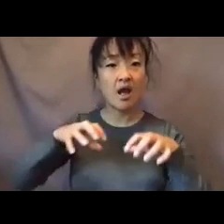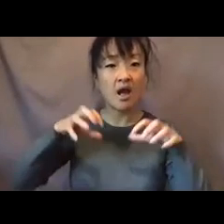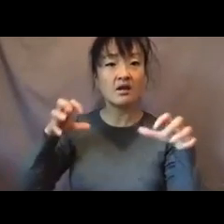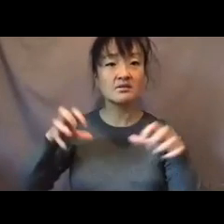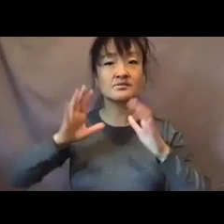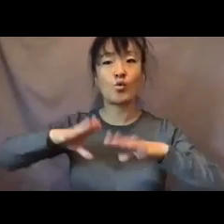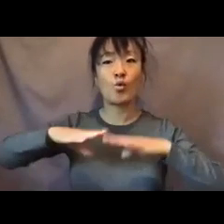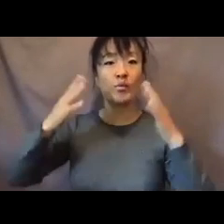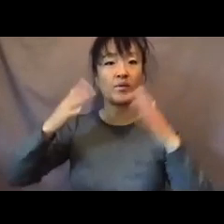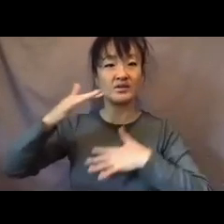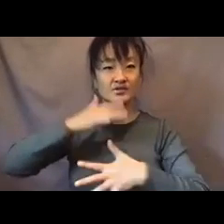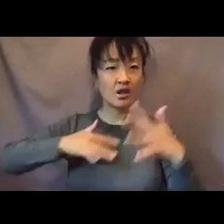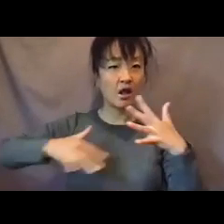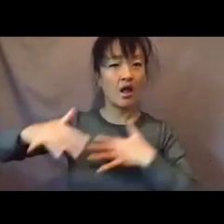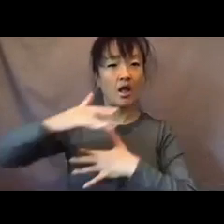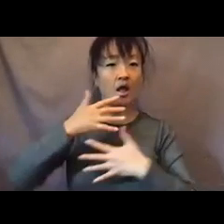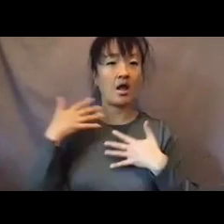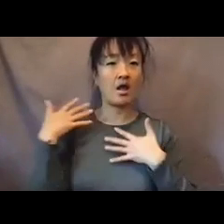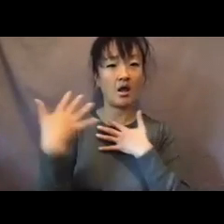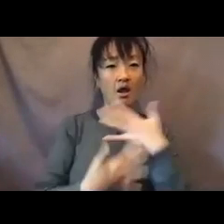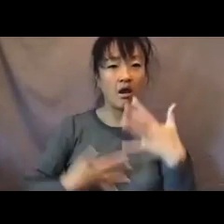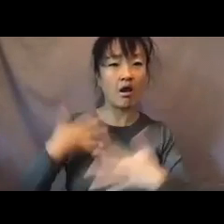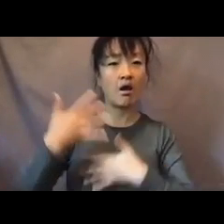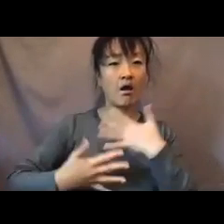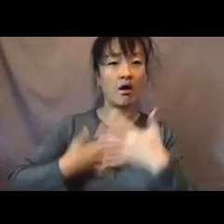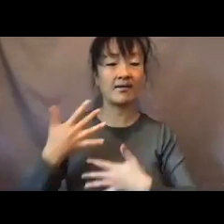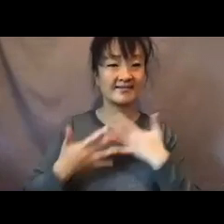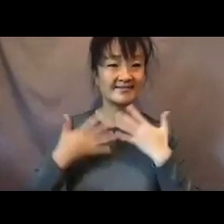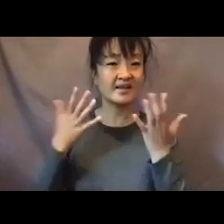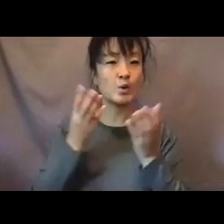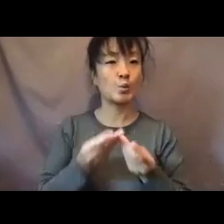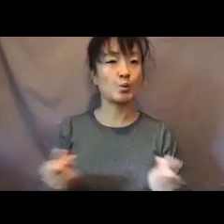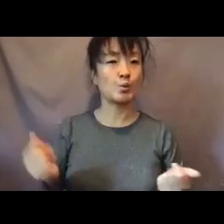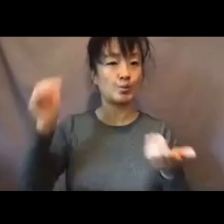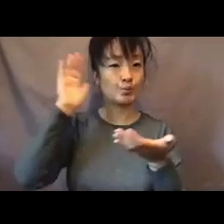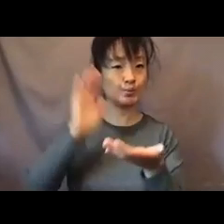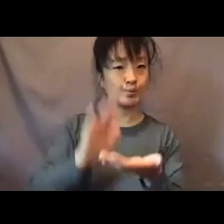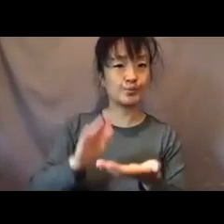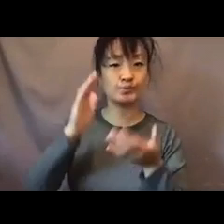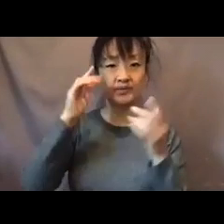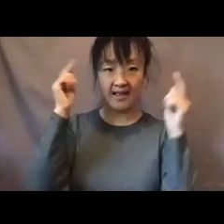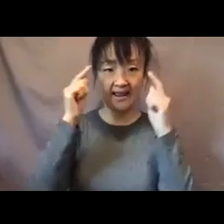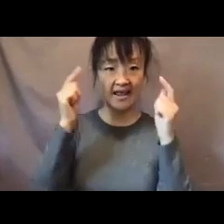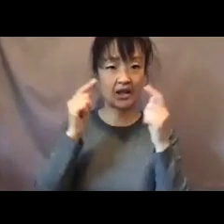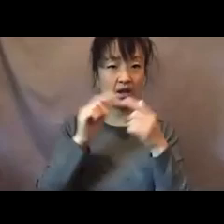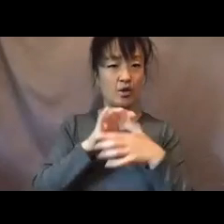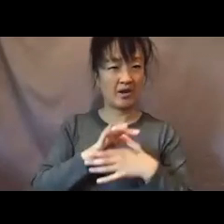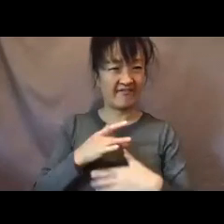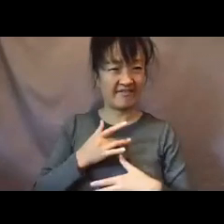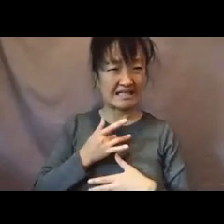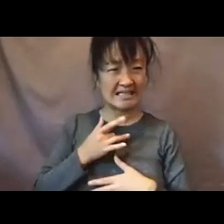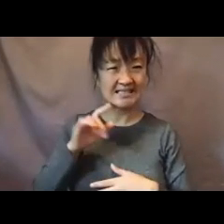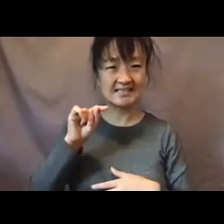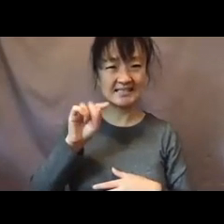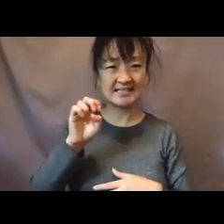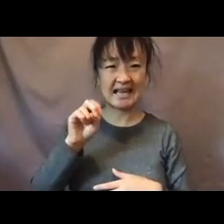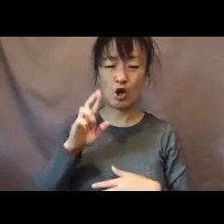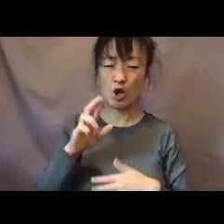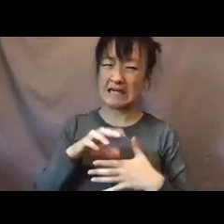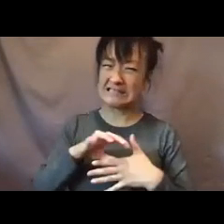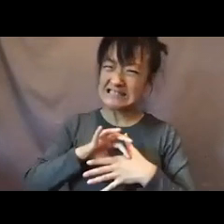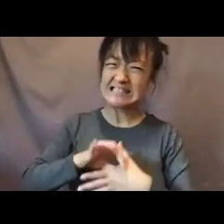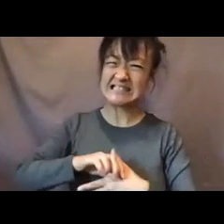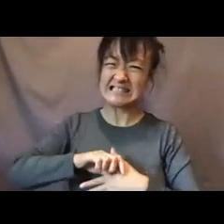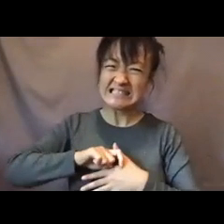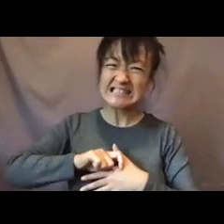any sense of headache, right? So you're gonna really go in for the place that feels tender. And you're gonna wanna go in hard. Sometimes you want somebody else